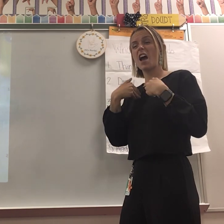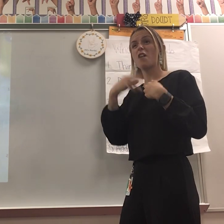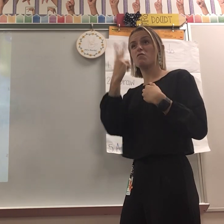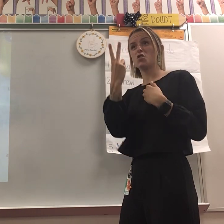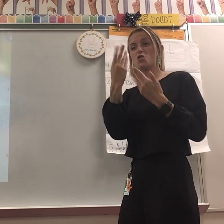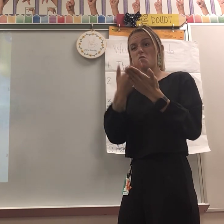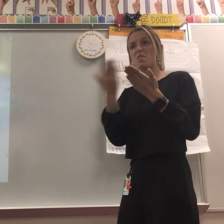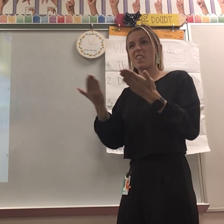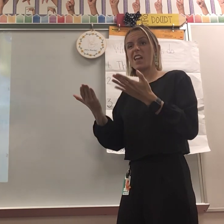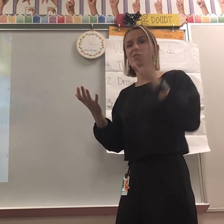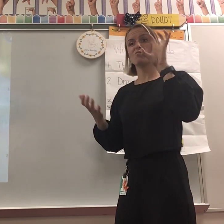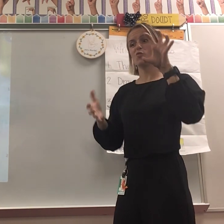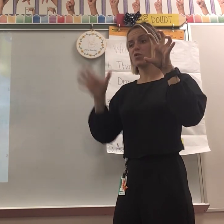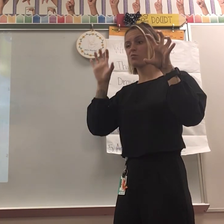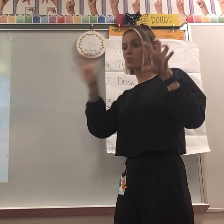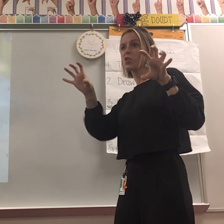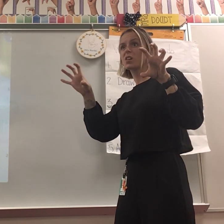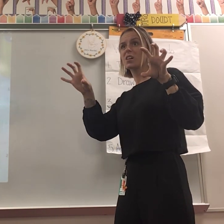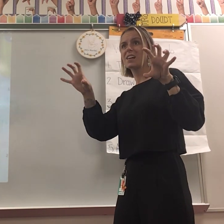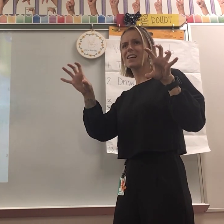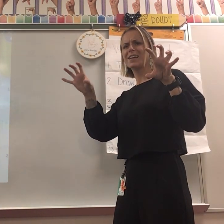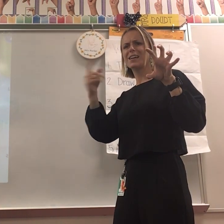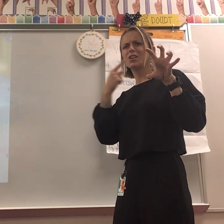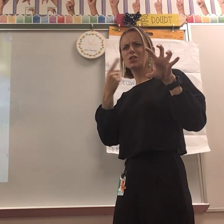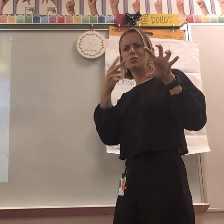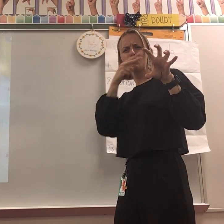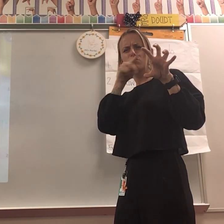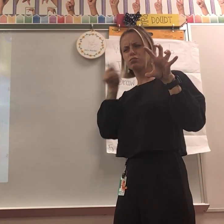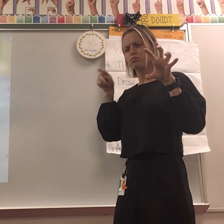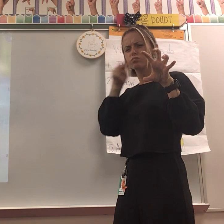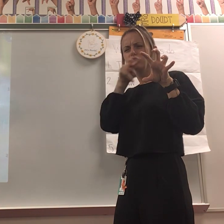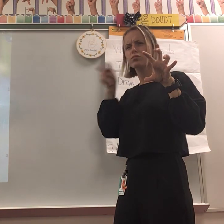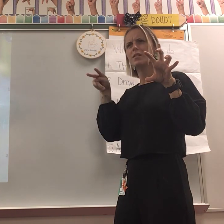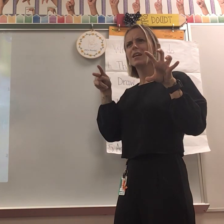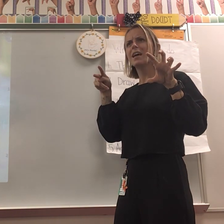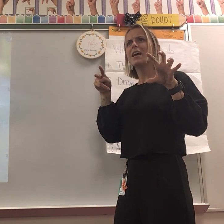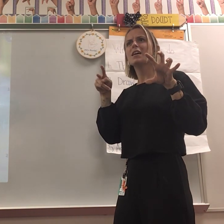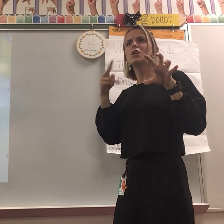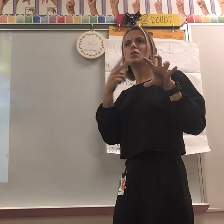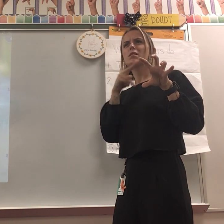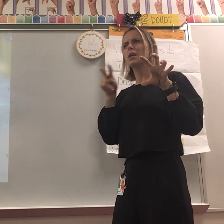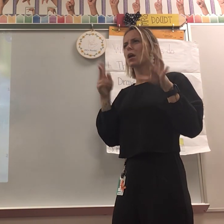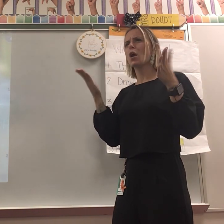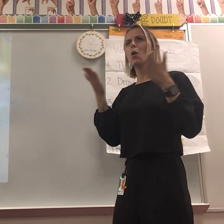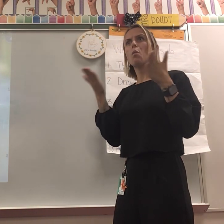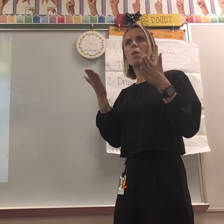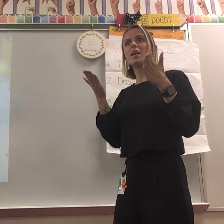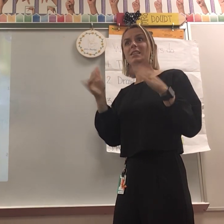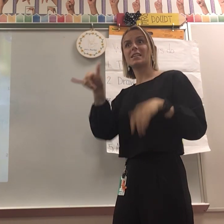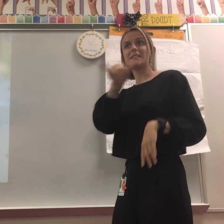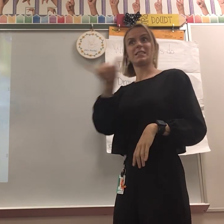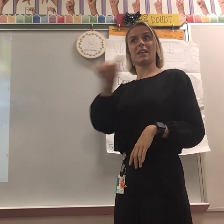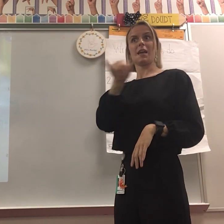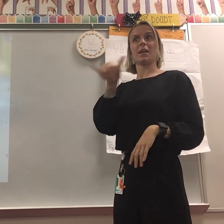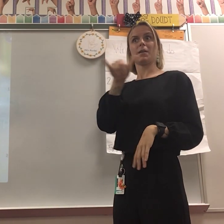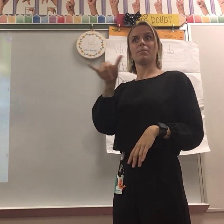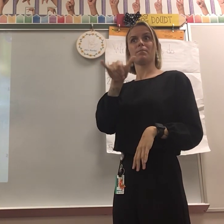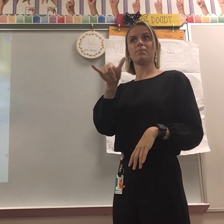you say what the same is. Okay, so you could use the same. What is the same about